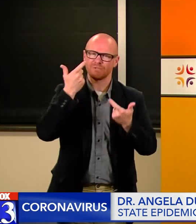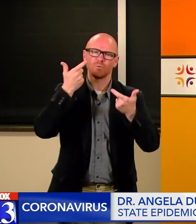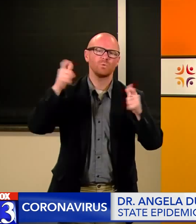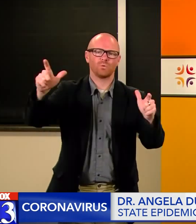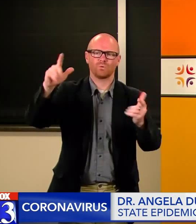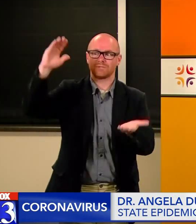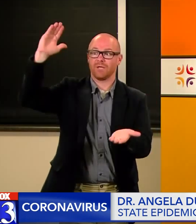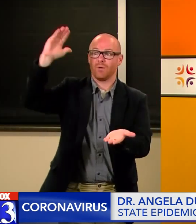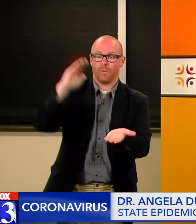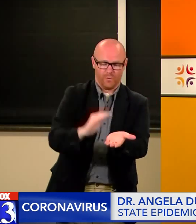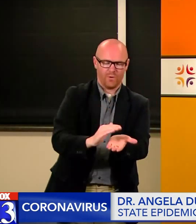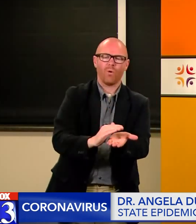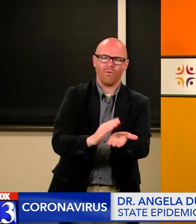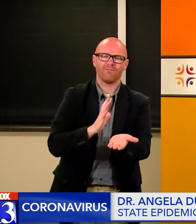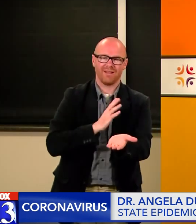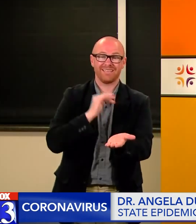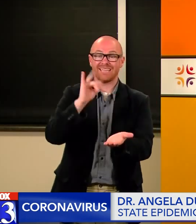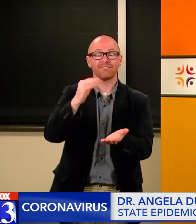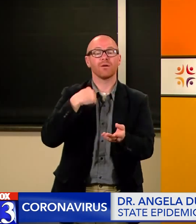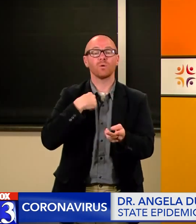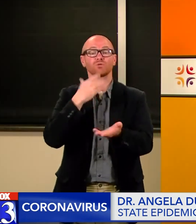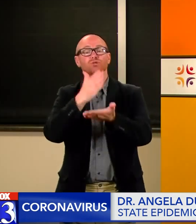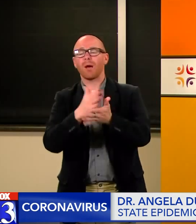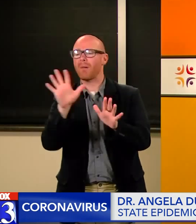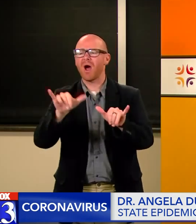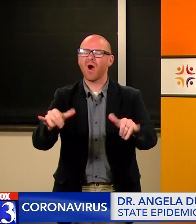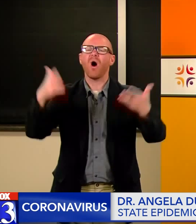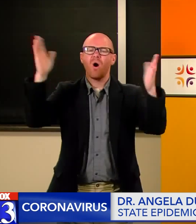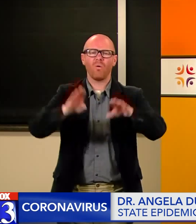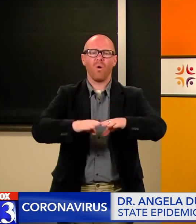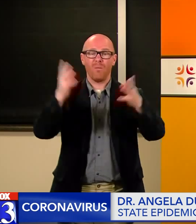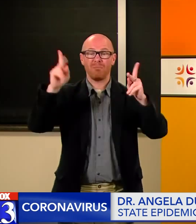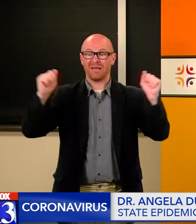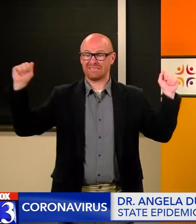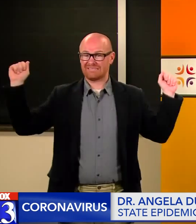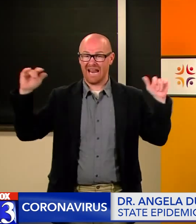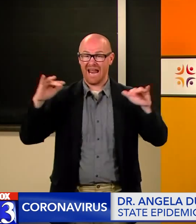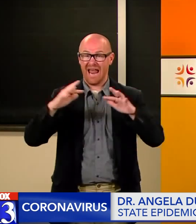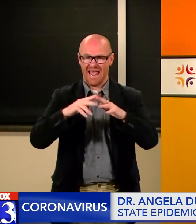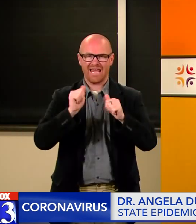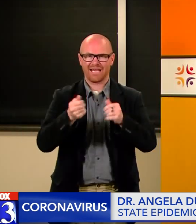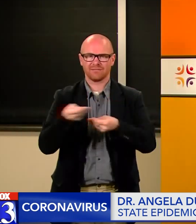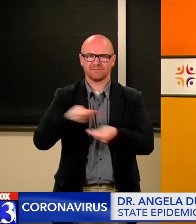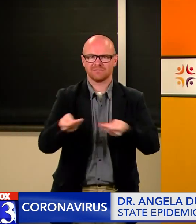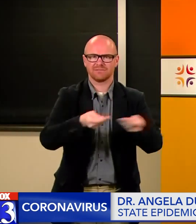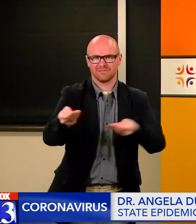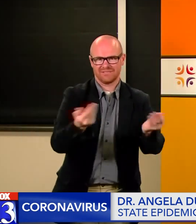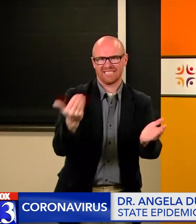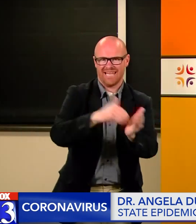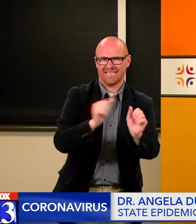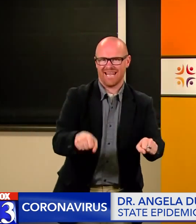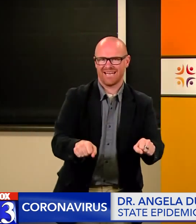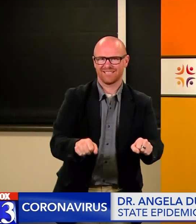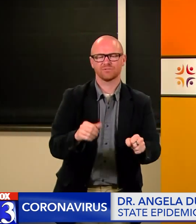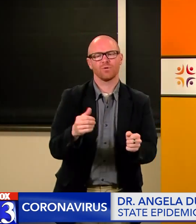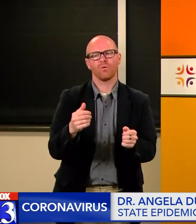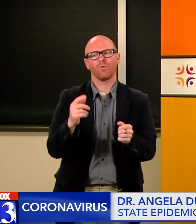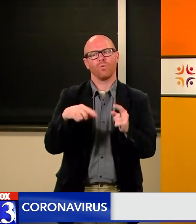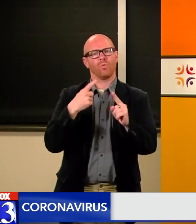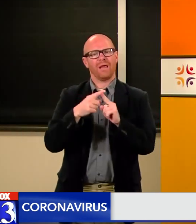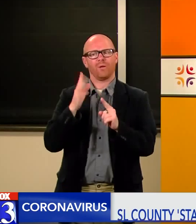in cases. If we lift restrictions too early, we do risk seeing a resurgence in cases. So that timing of when to